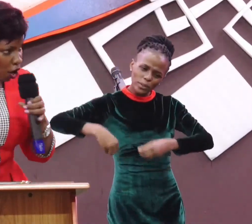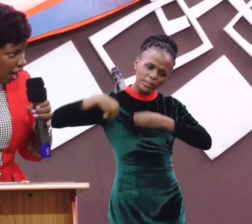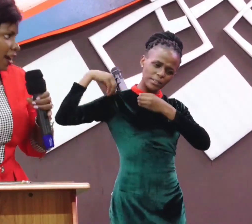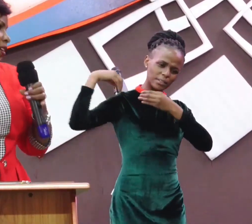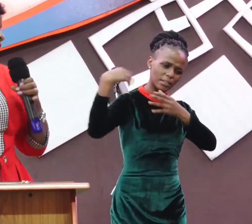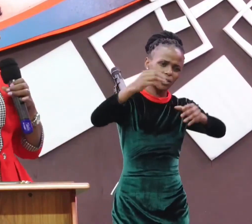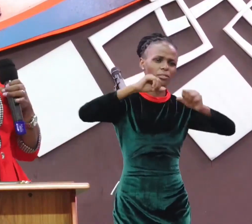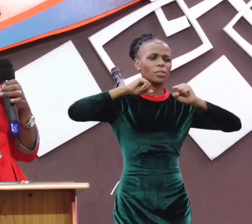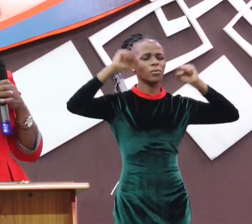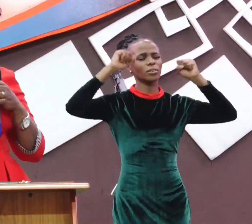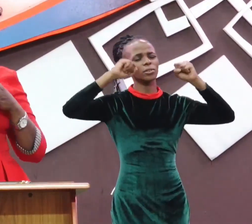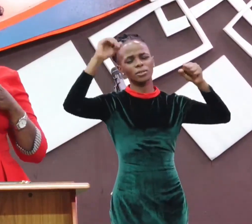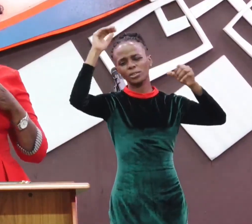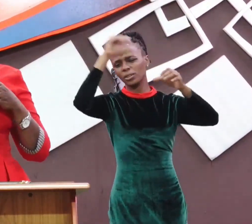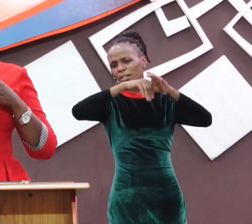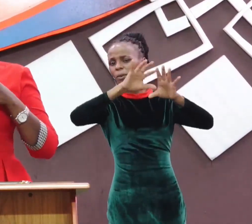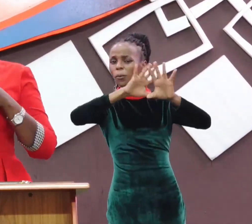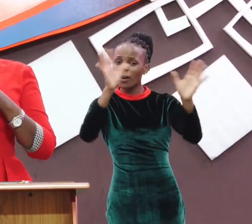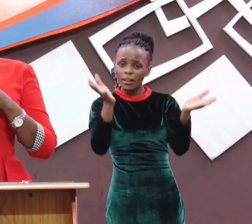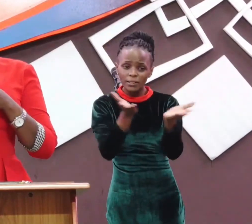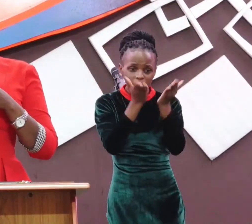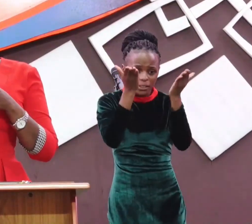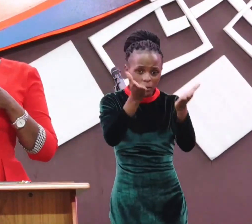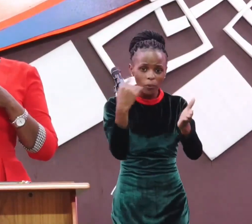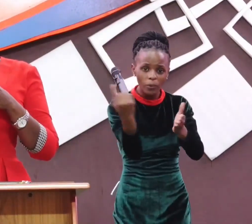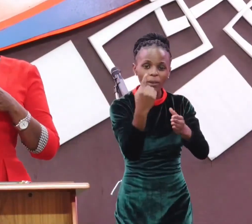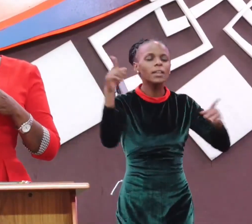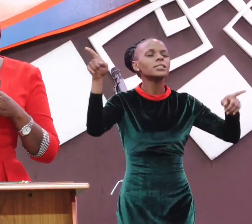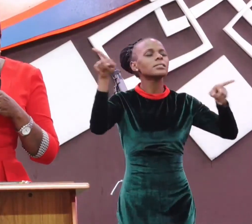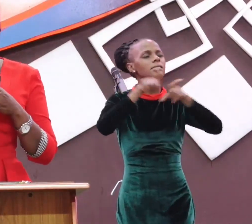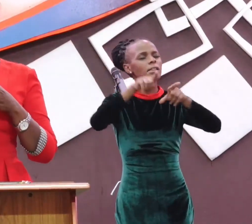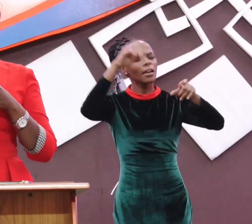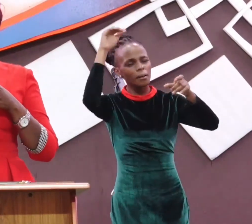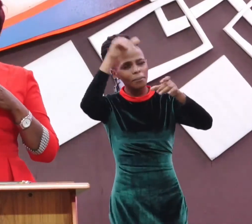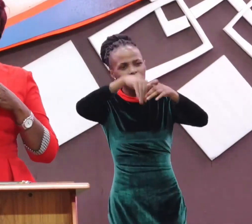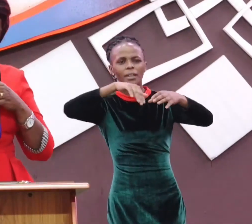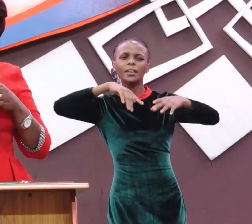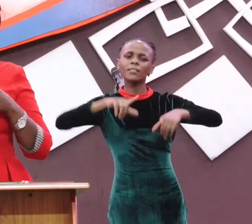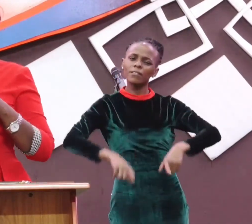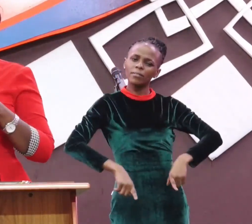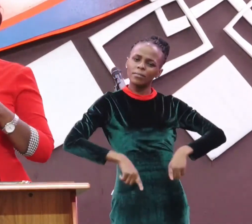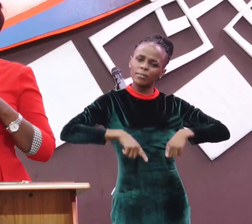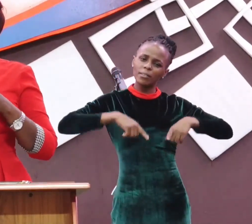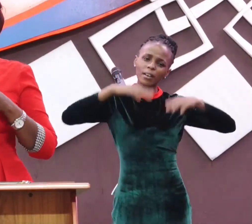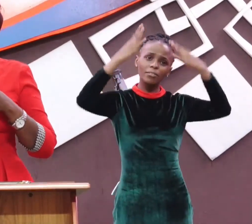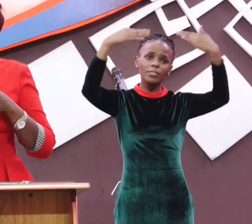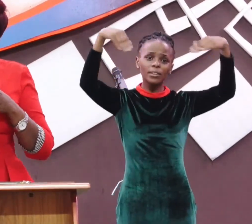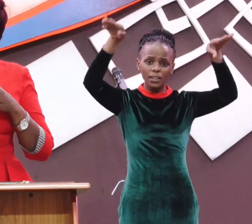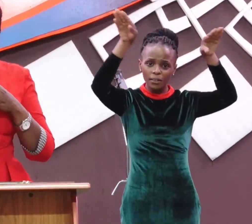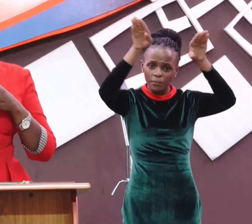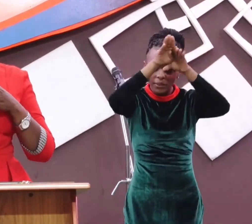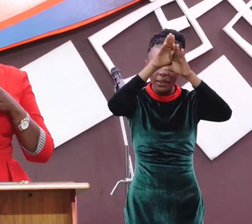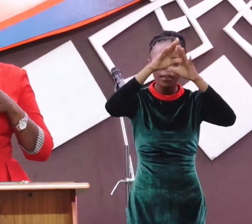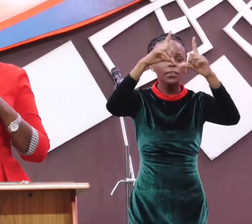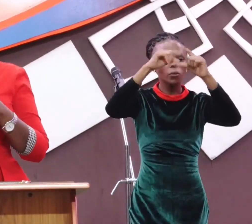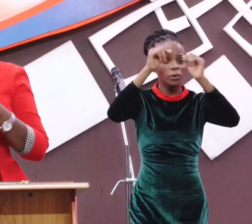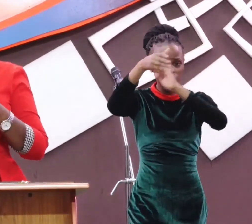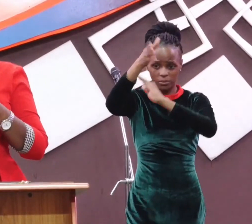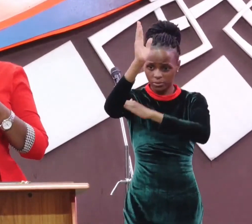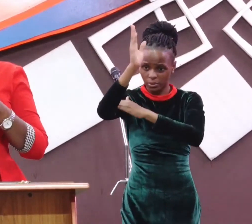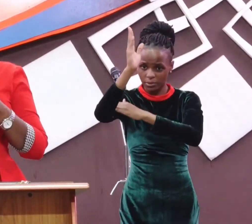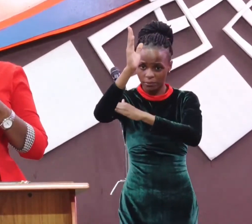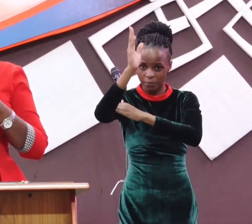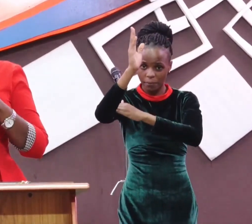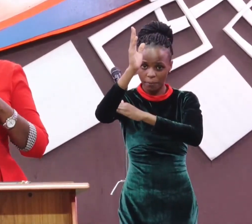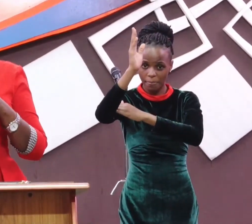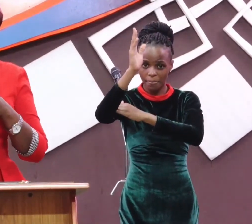action, they don't only give you victory in this world, but also in the life that's coming after. The